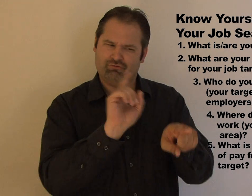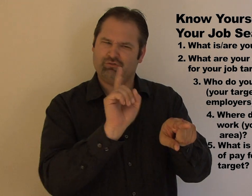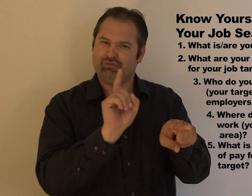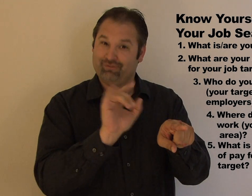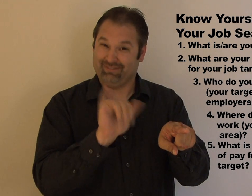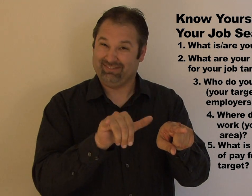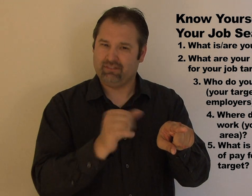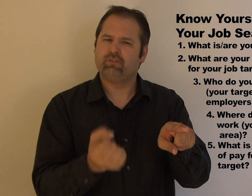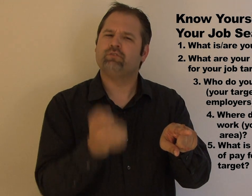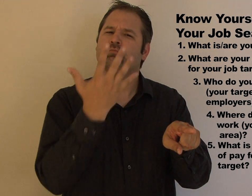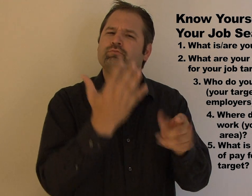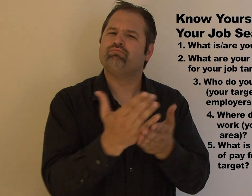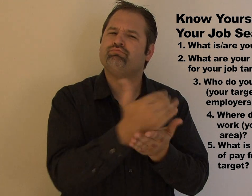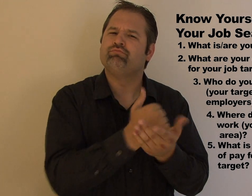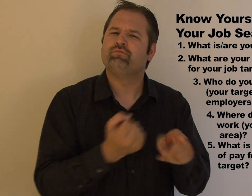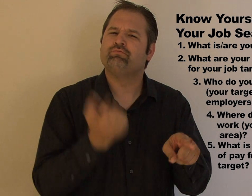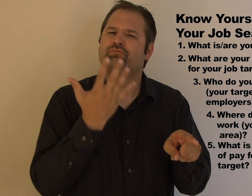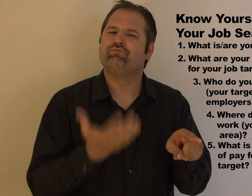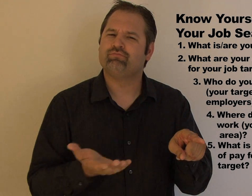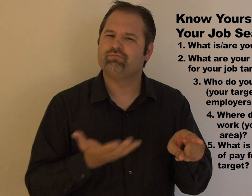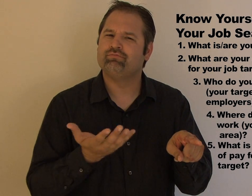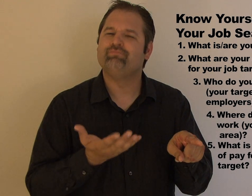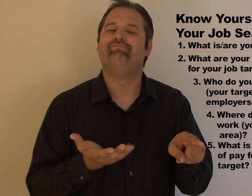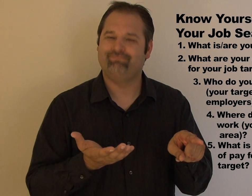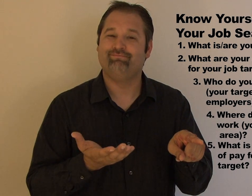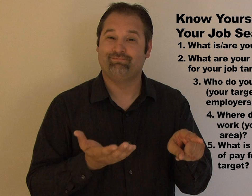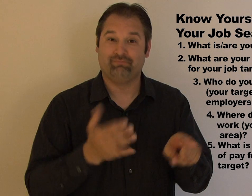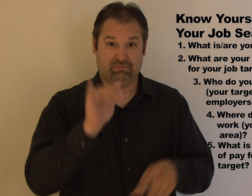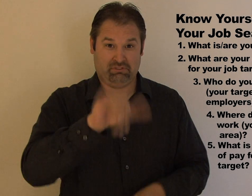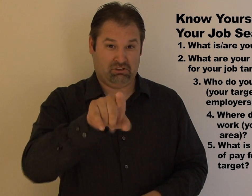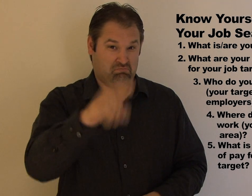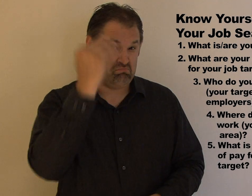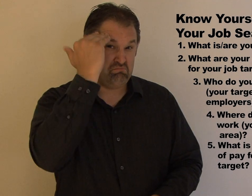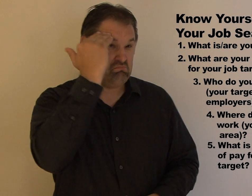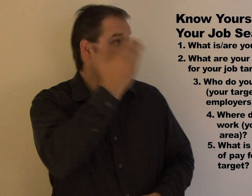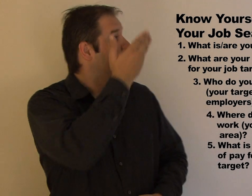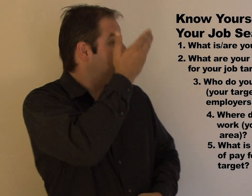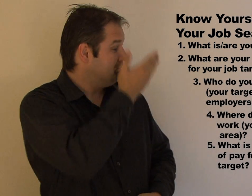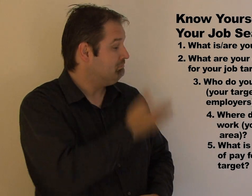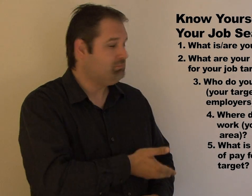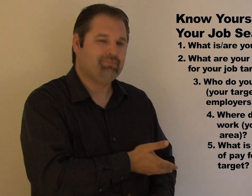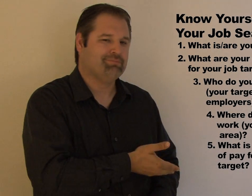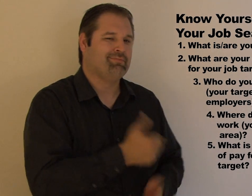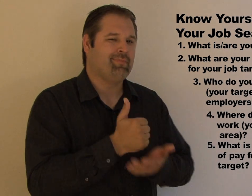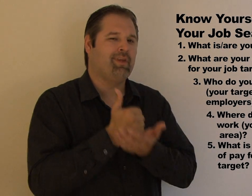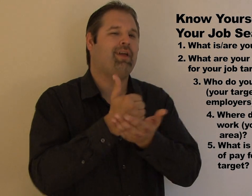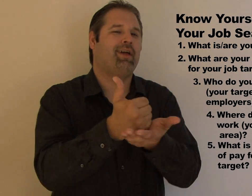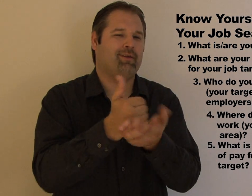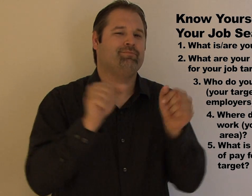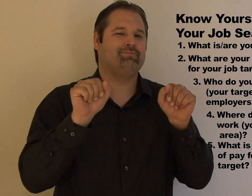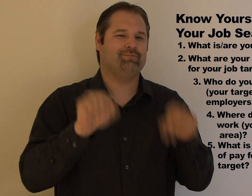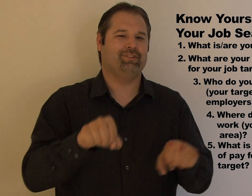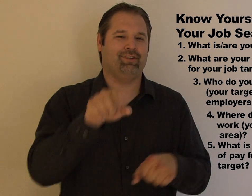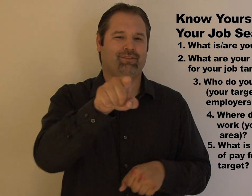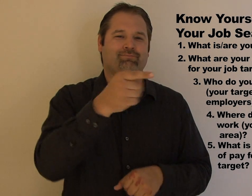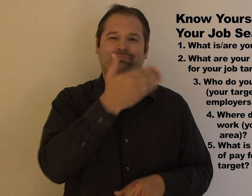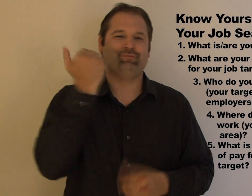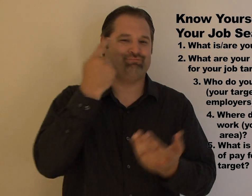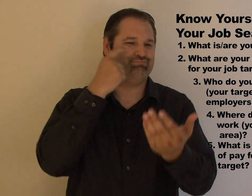Find out what the usual wage is for your job target in your area. These are tips to better help you stand out in the crowd